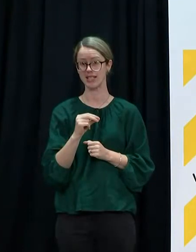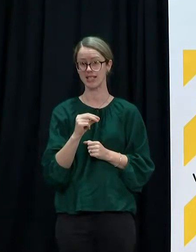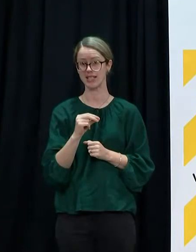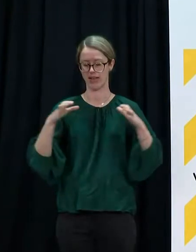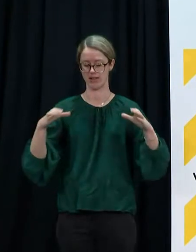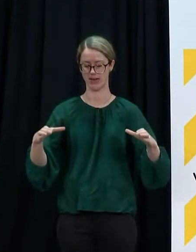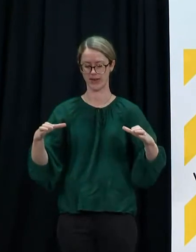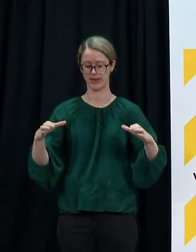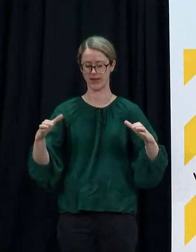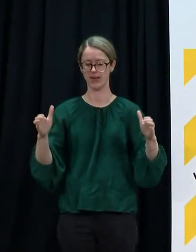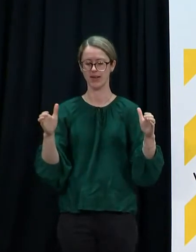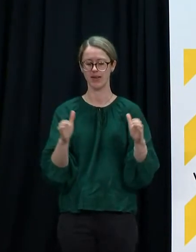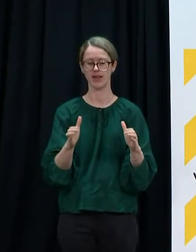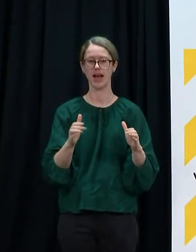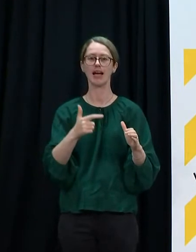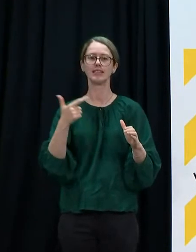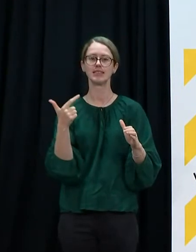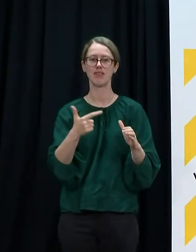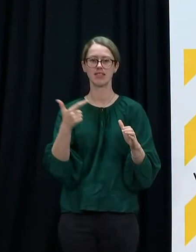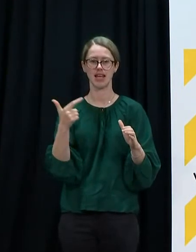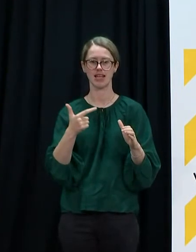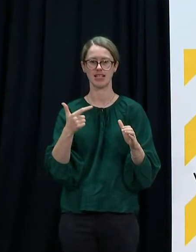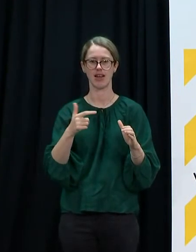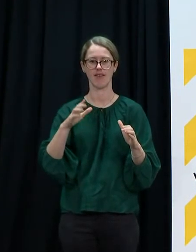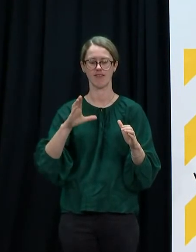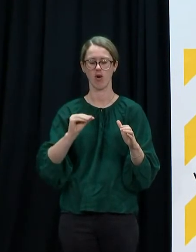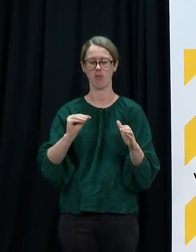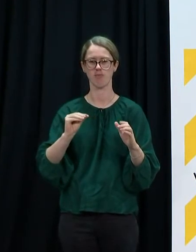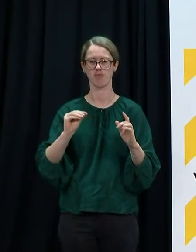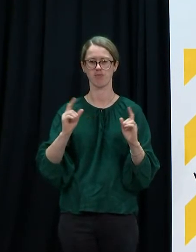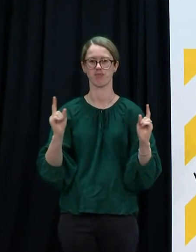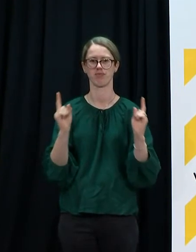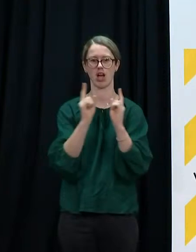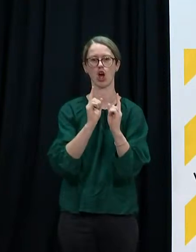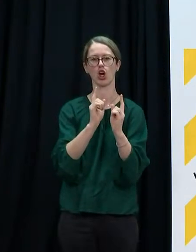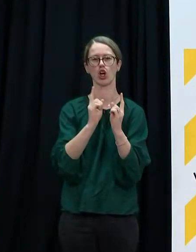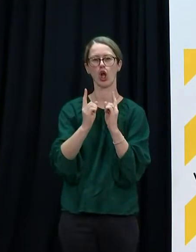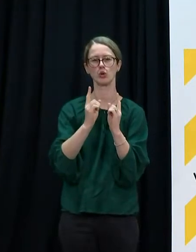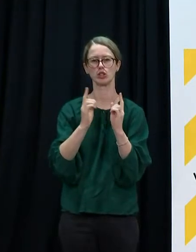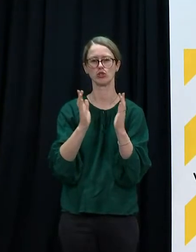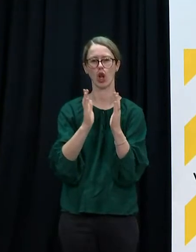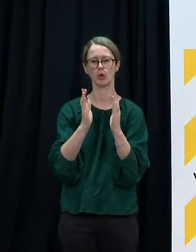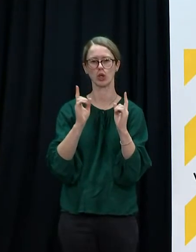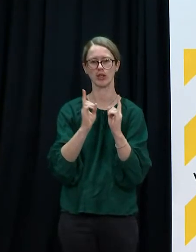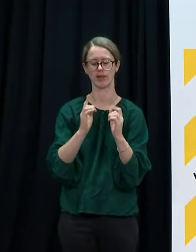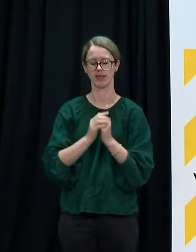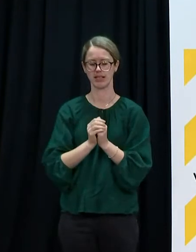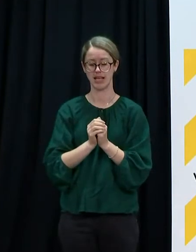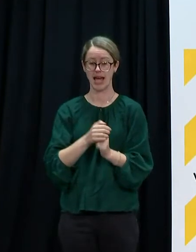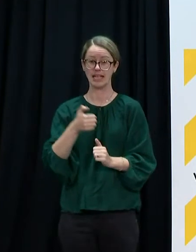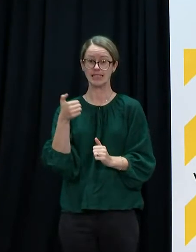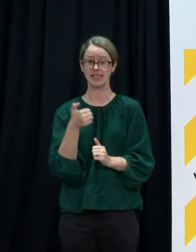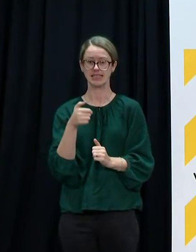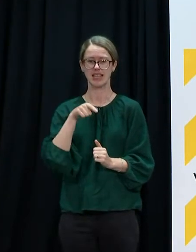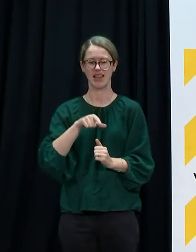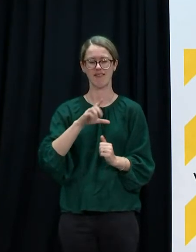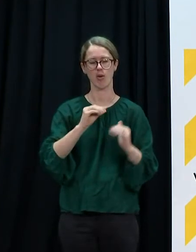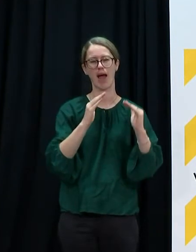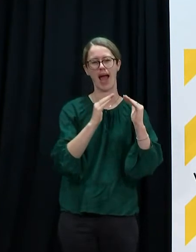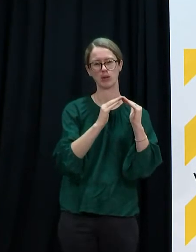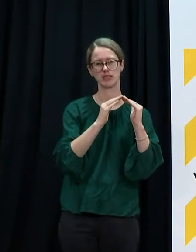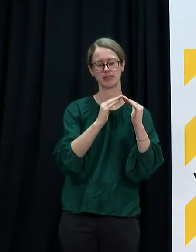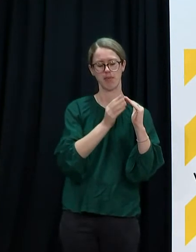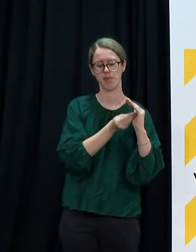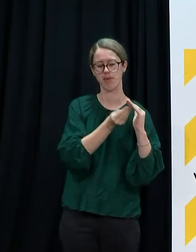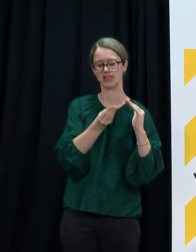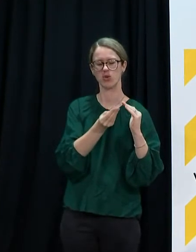that 17 or 85% were contacts of known cases and 16 or 80% were household contacts who were